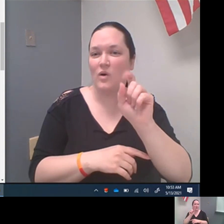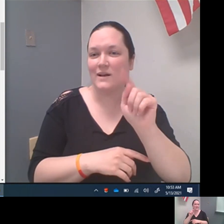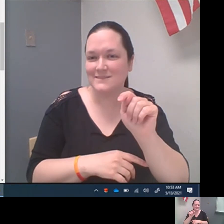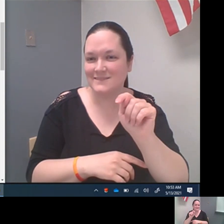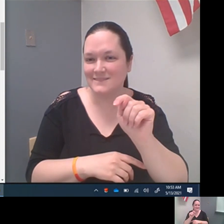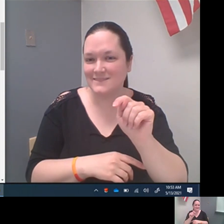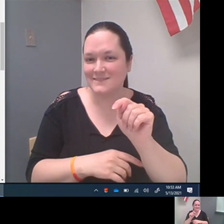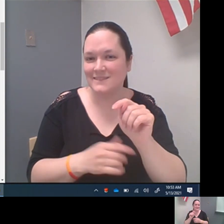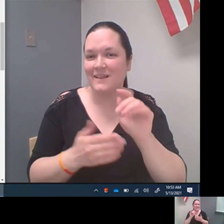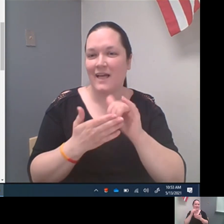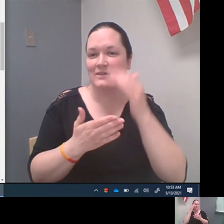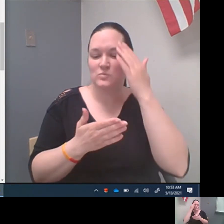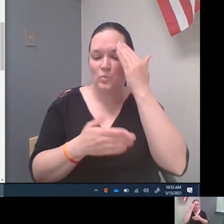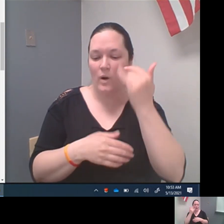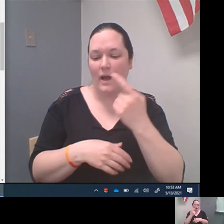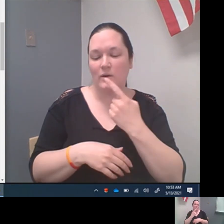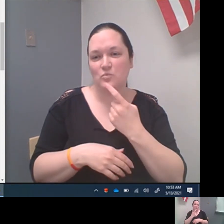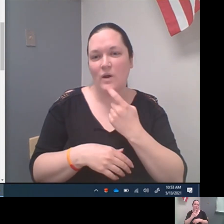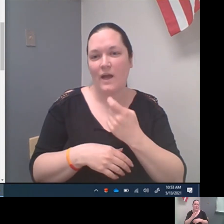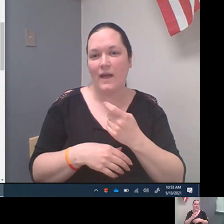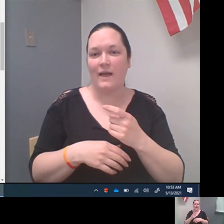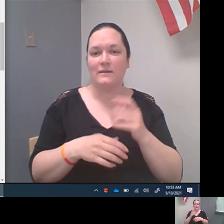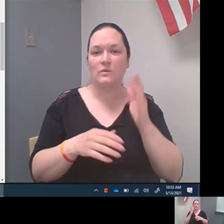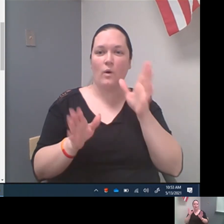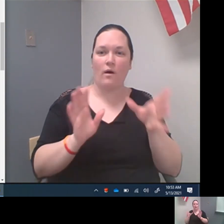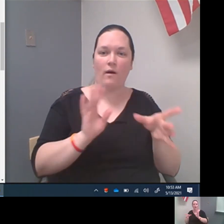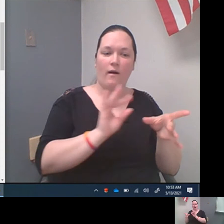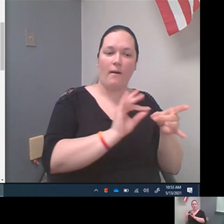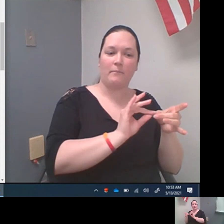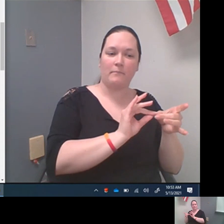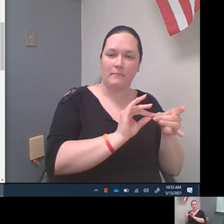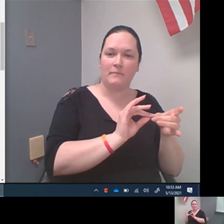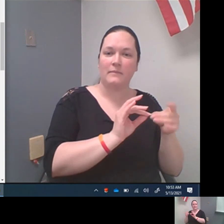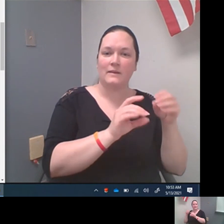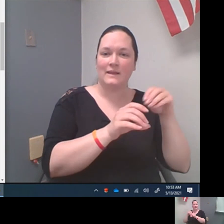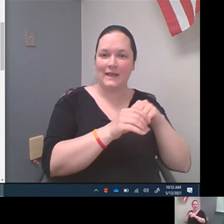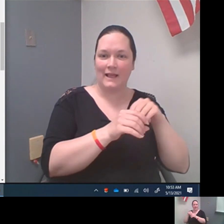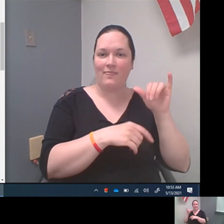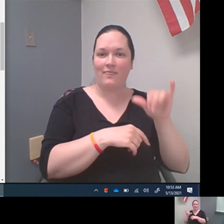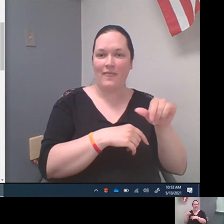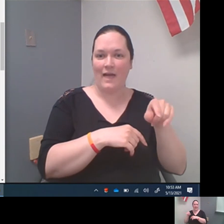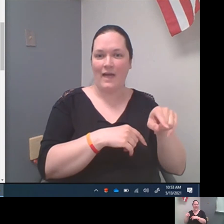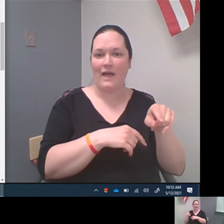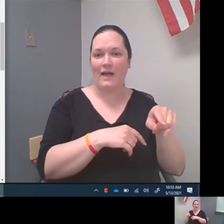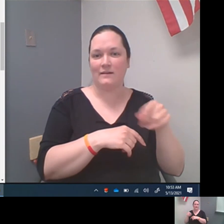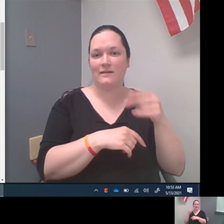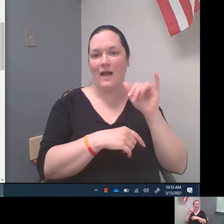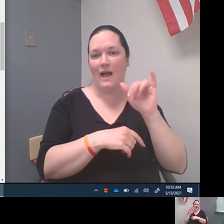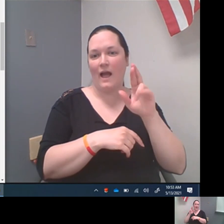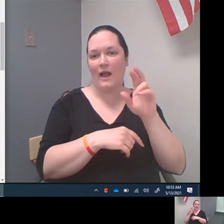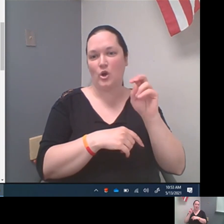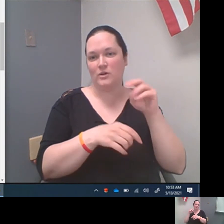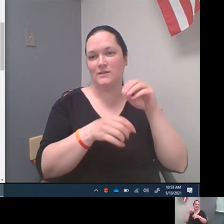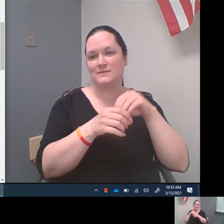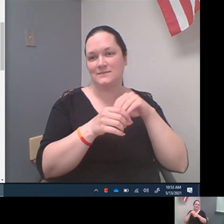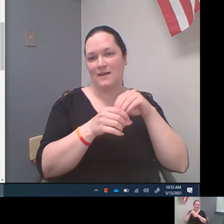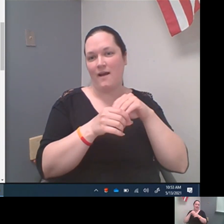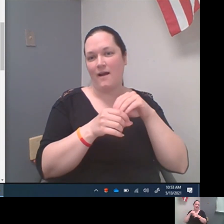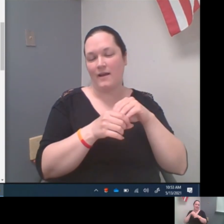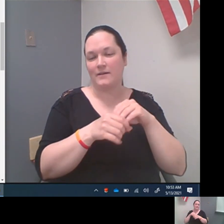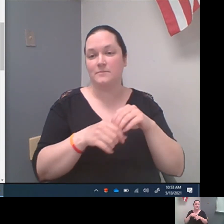where the oxygen is going to bind. It's going to bind to that heme group, or the iron inside the hemoglobin. What about the